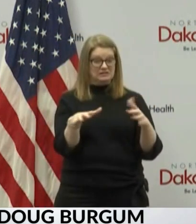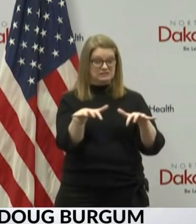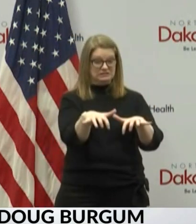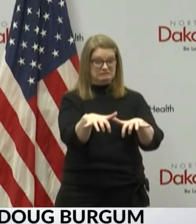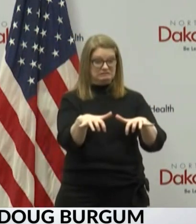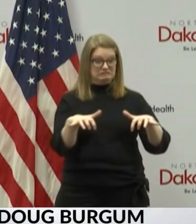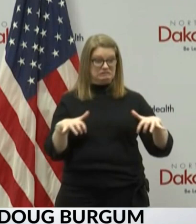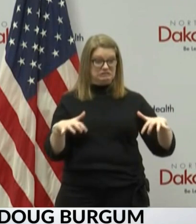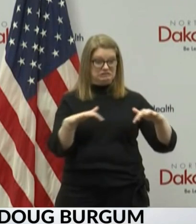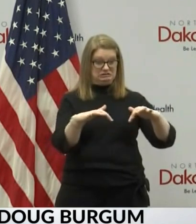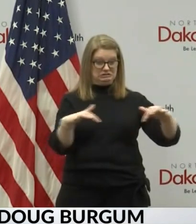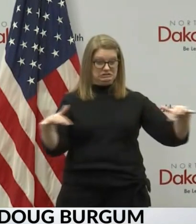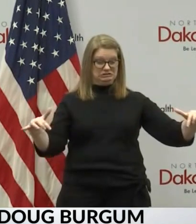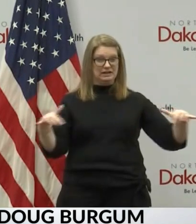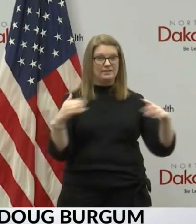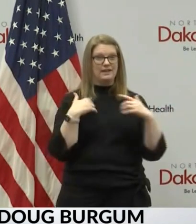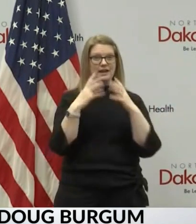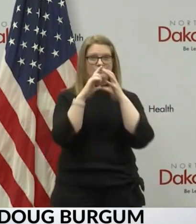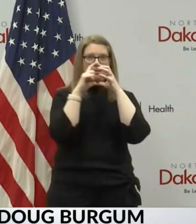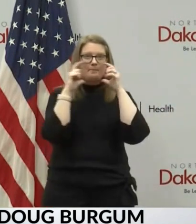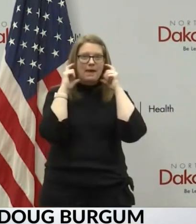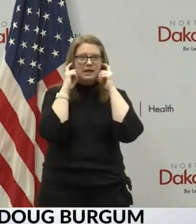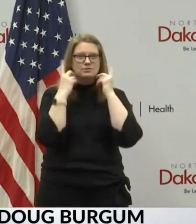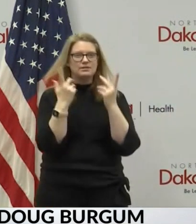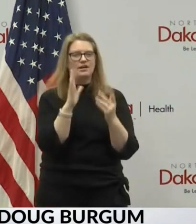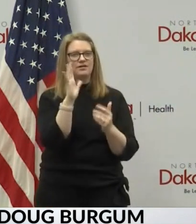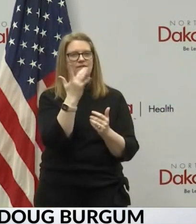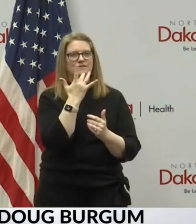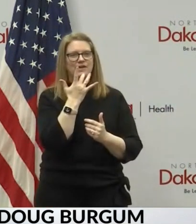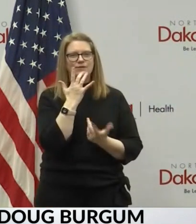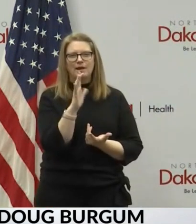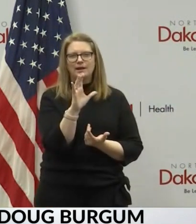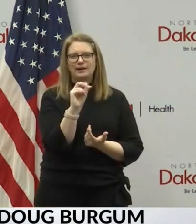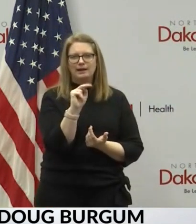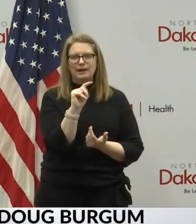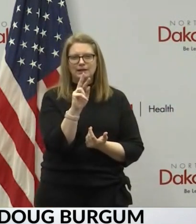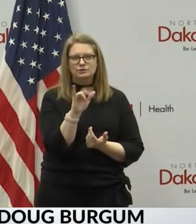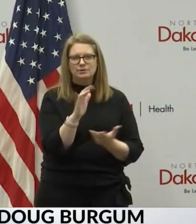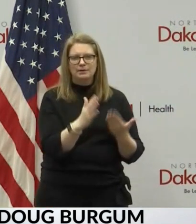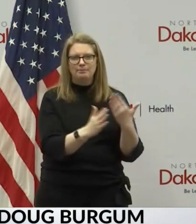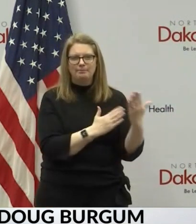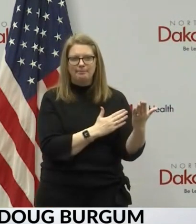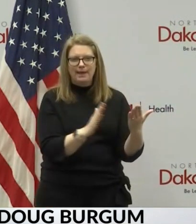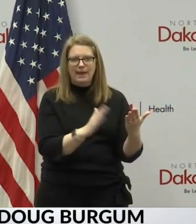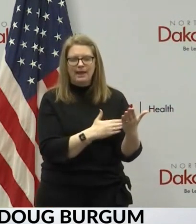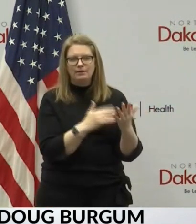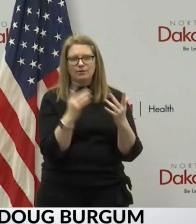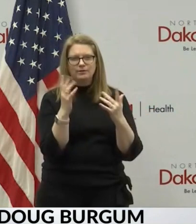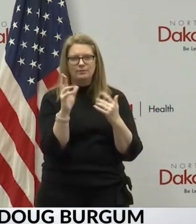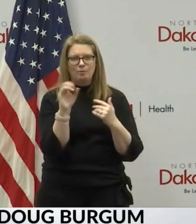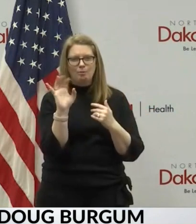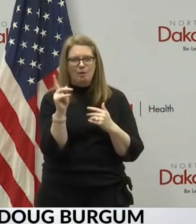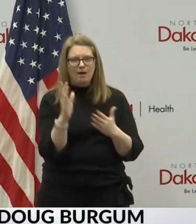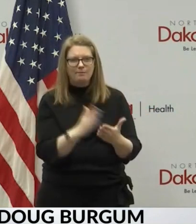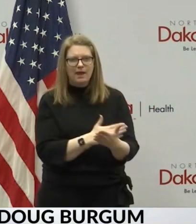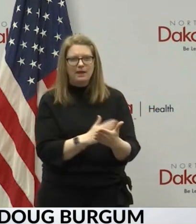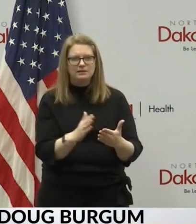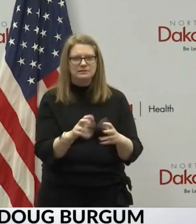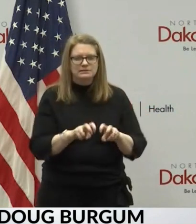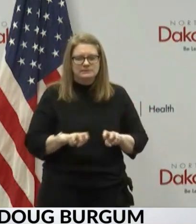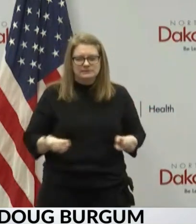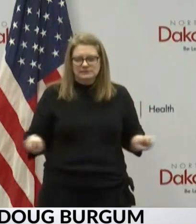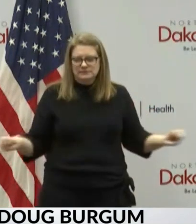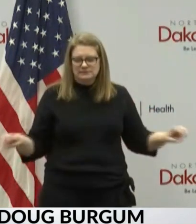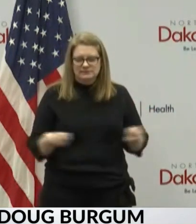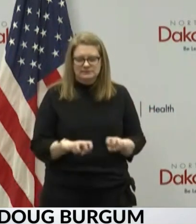a mask of their favorite rock band or country band. But, we got to think about a new world where there could be new procedures as opposed to we're not doing